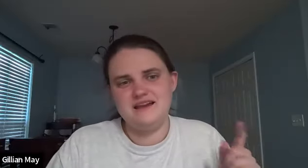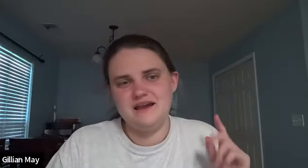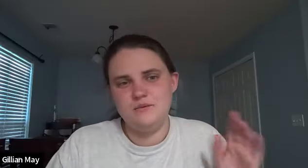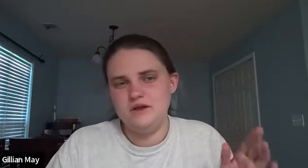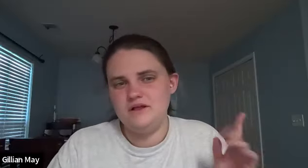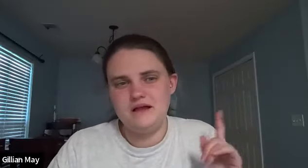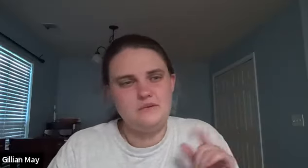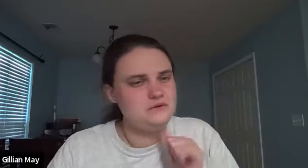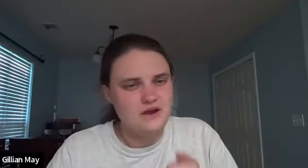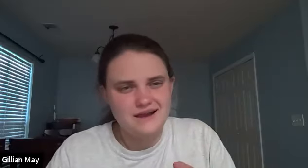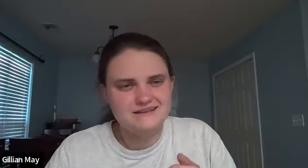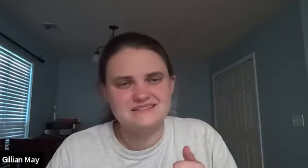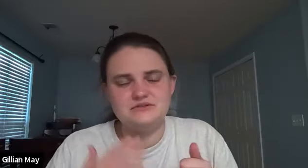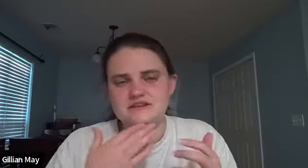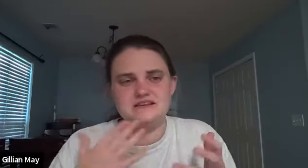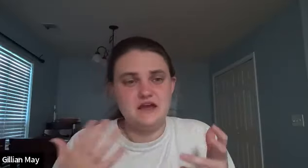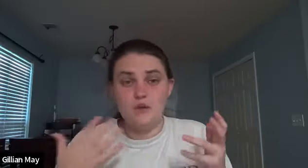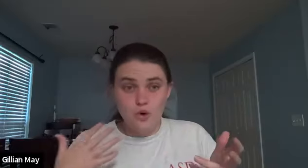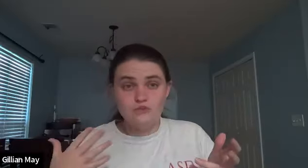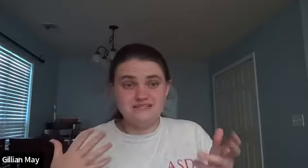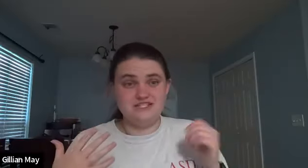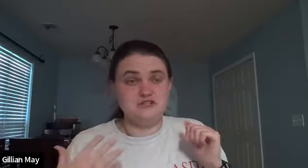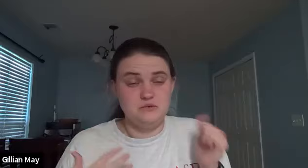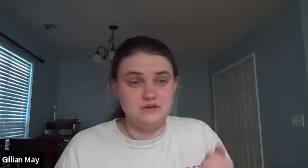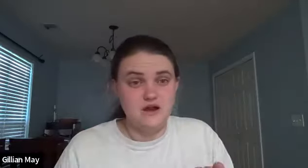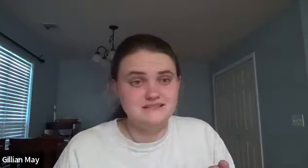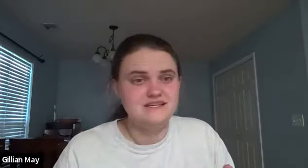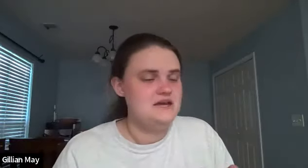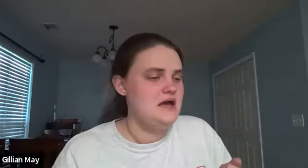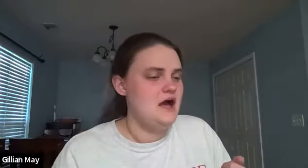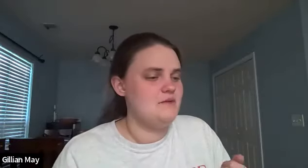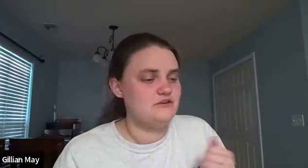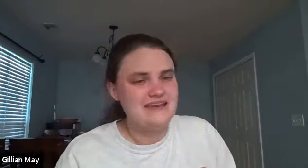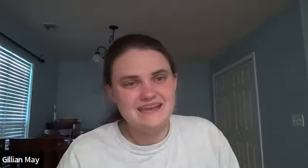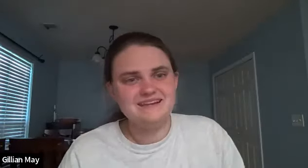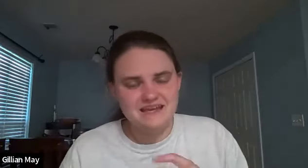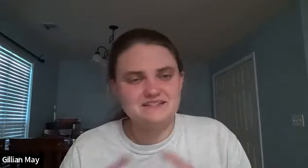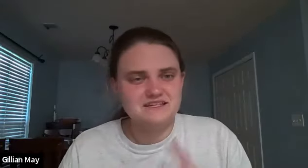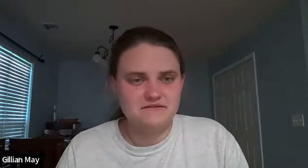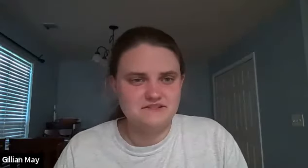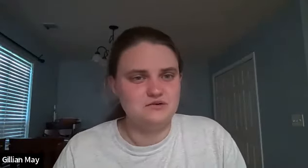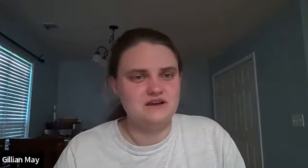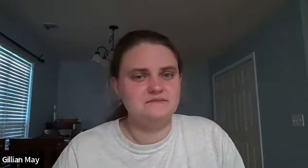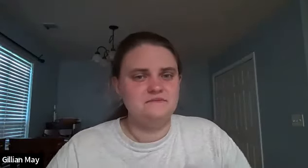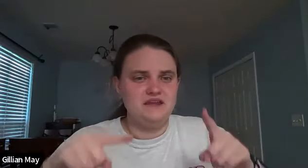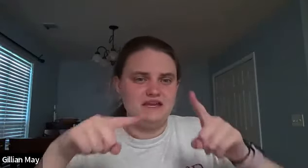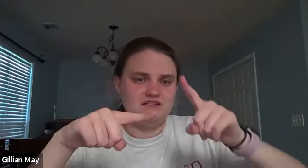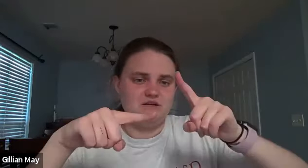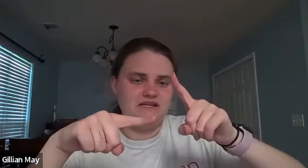I will not, or things like that, I won't, it's usually will not. For can't does have its own sign, and it's going to